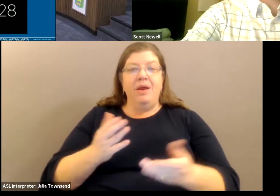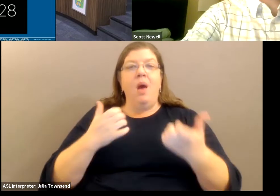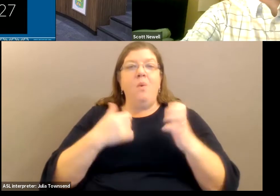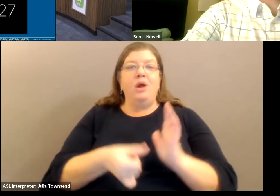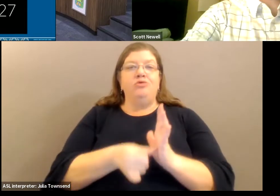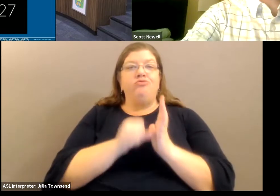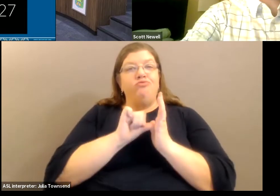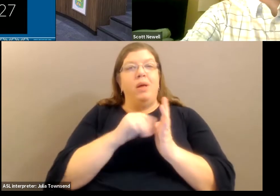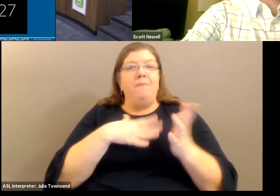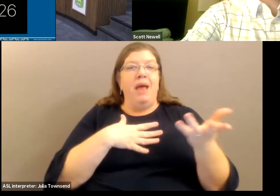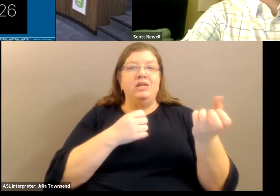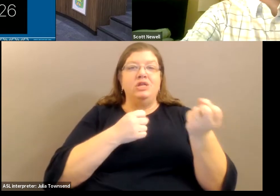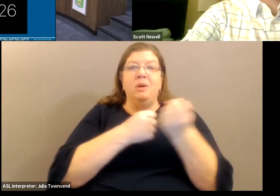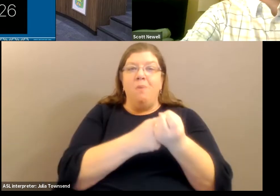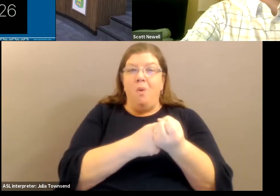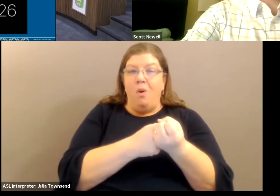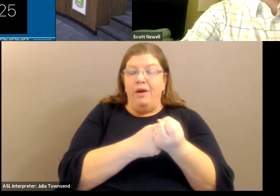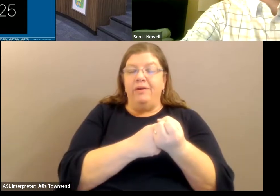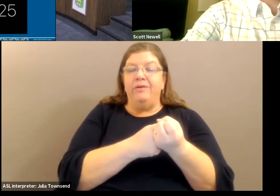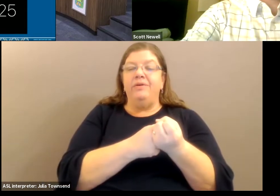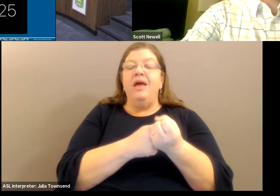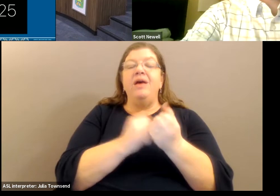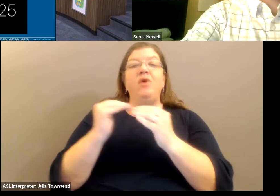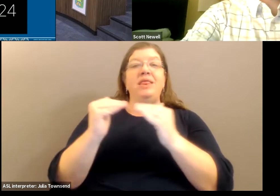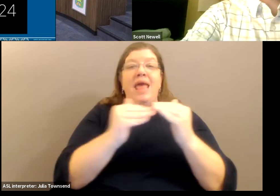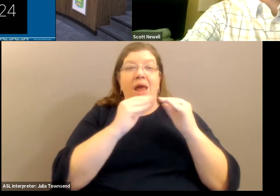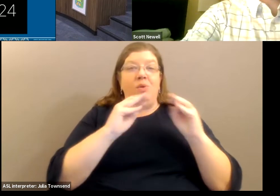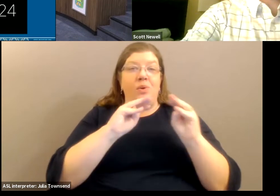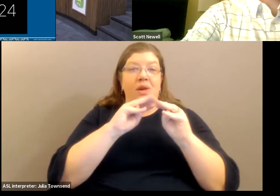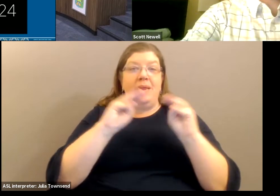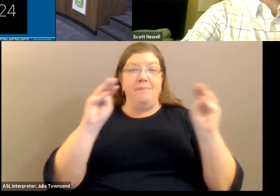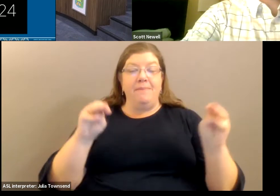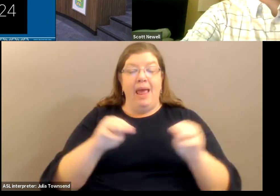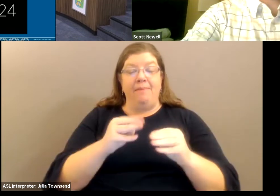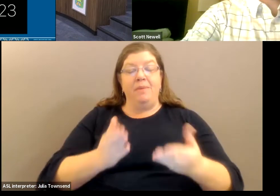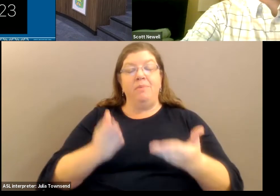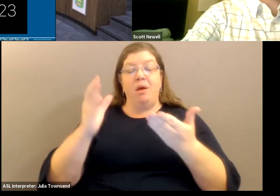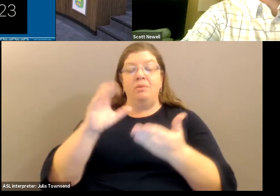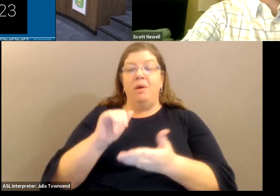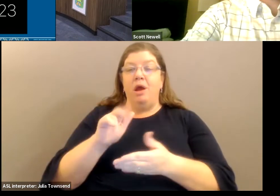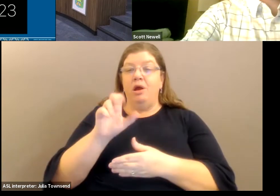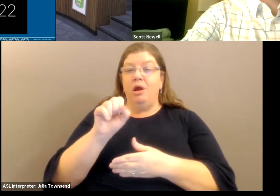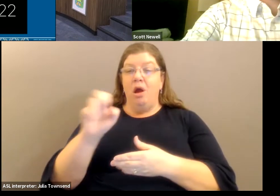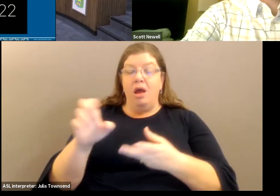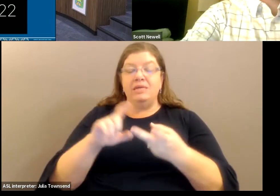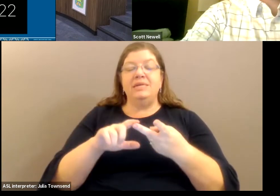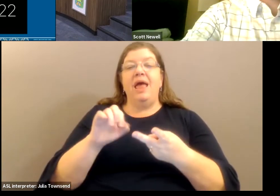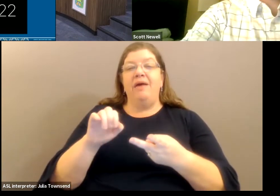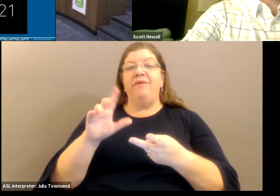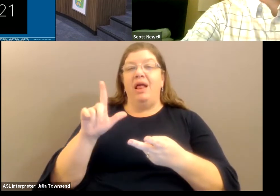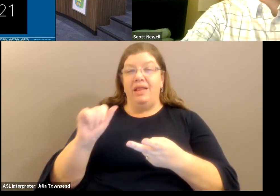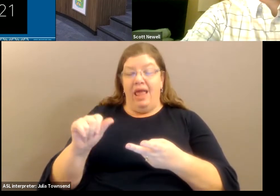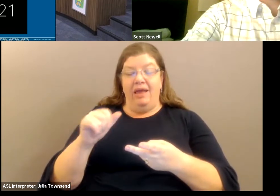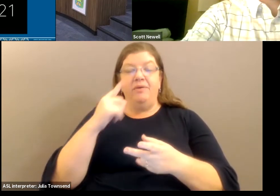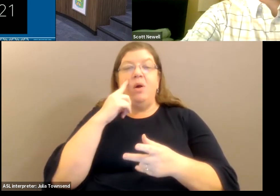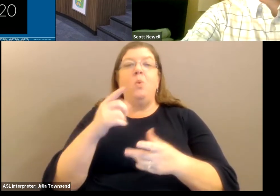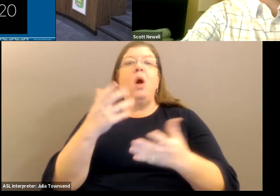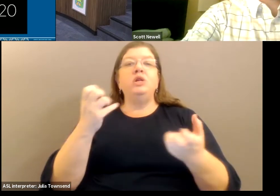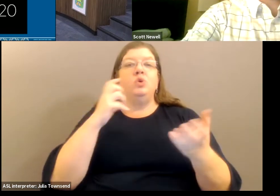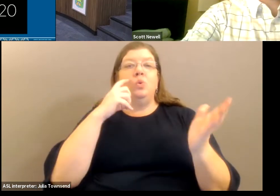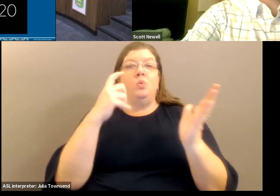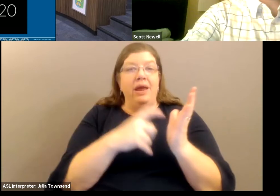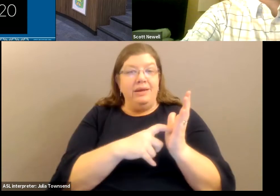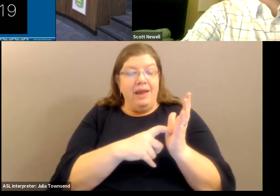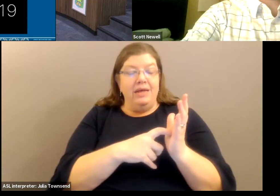my support for the equity map that was proposed by CAUSE and FLA, Scenario A. I just want to recognize